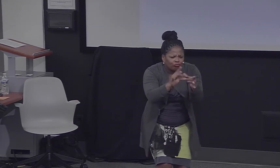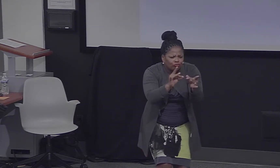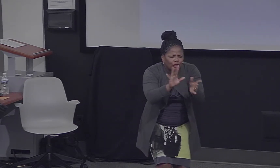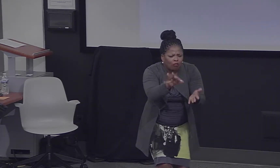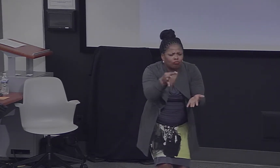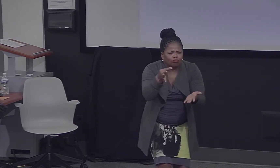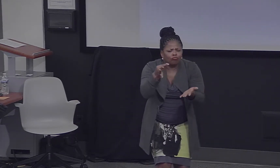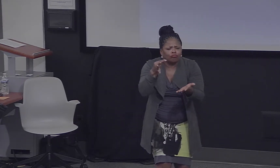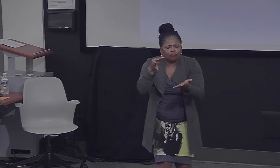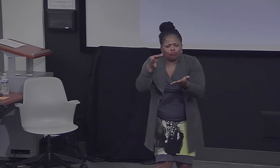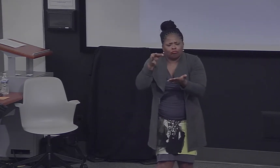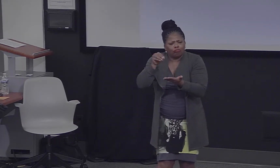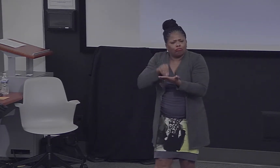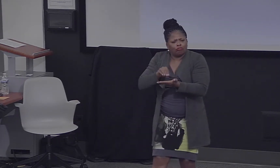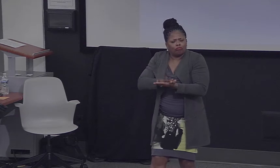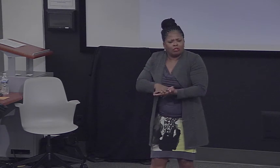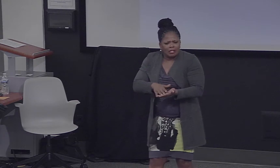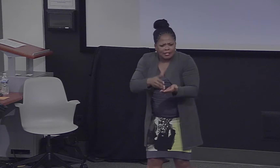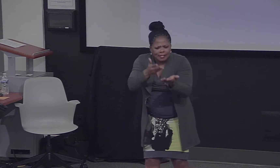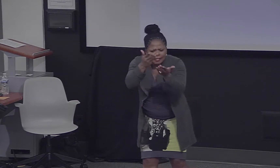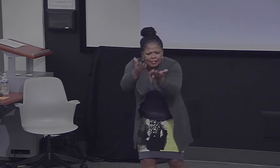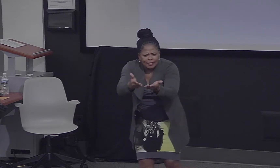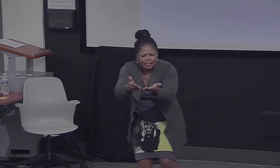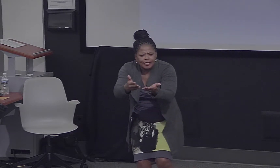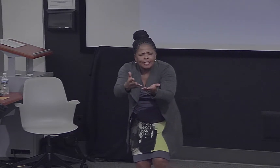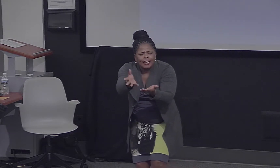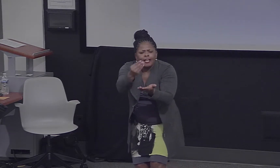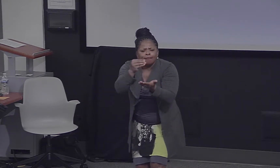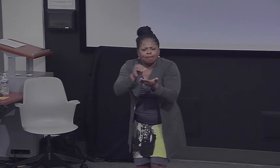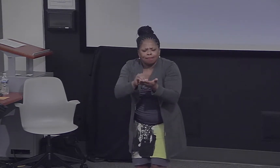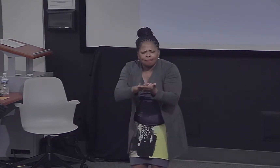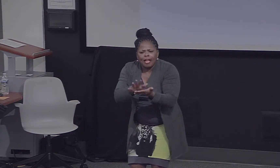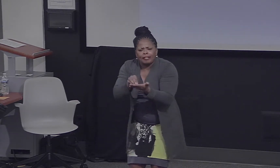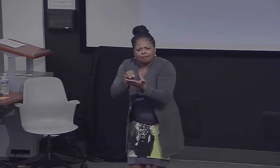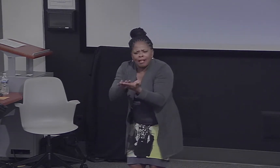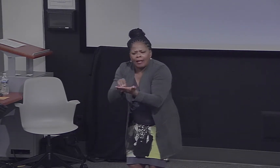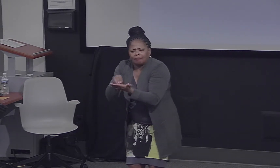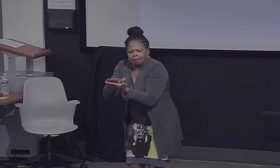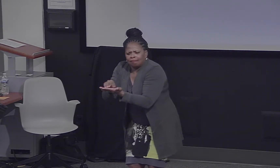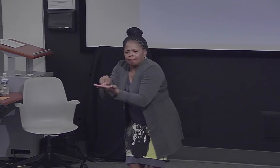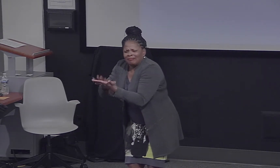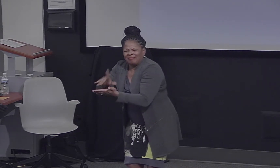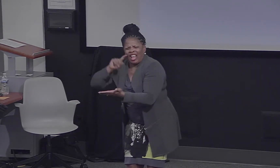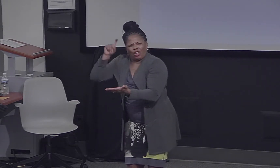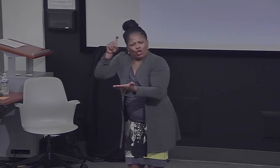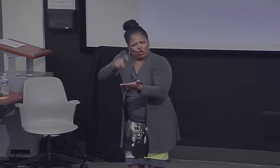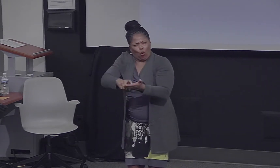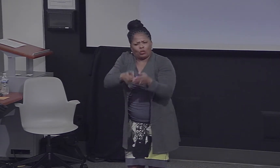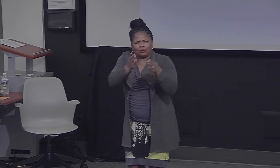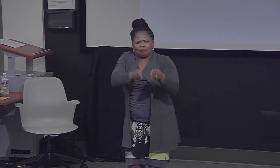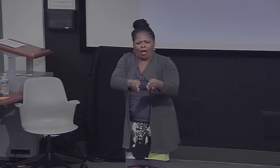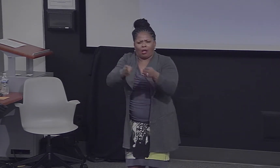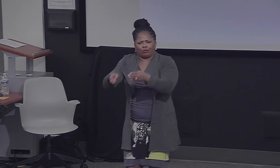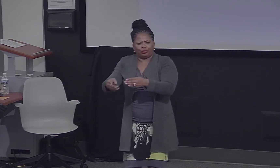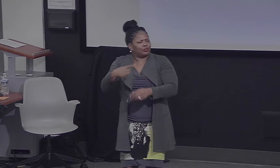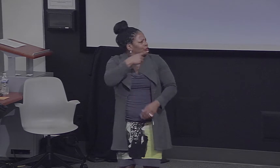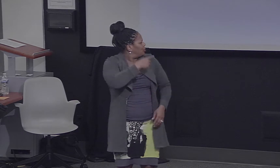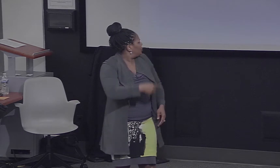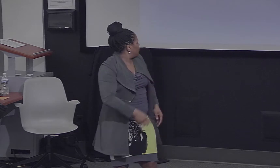What you see on the slide is not a theme, but these were the realities that emerged